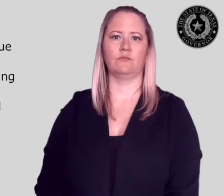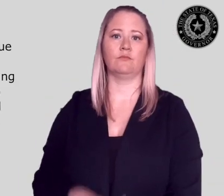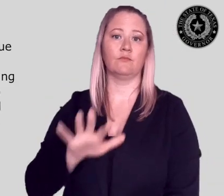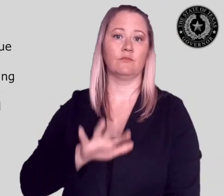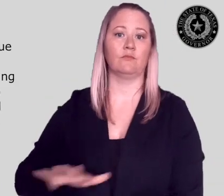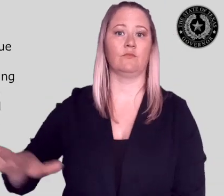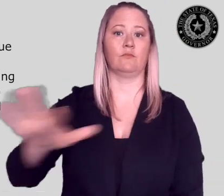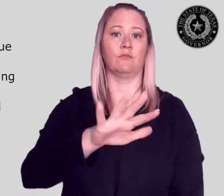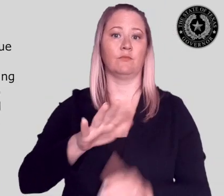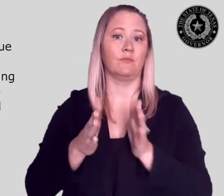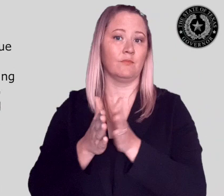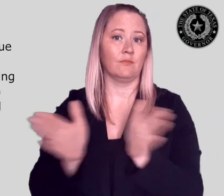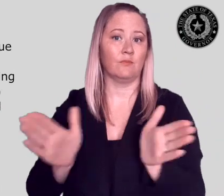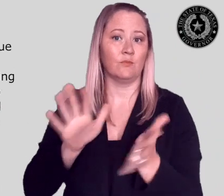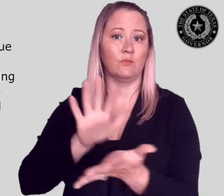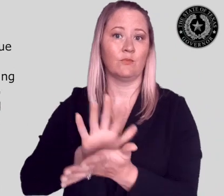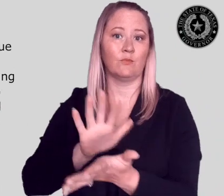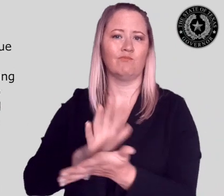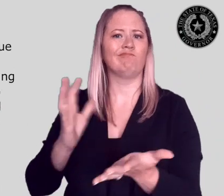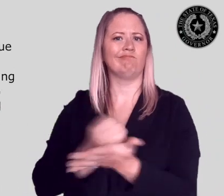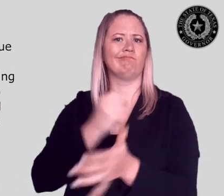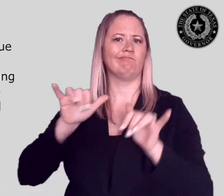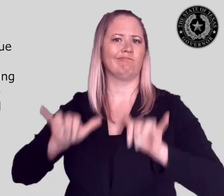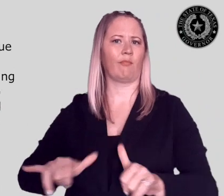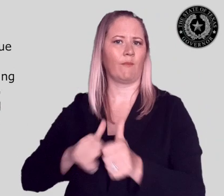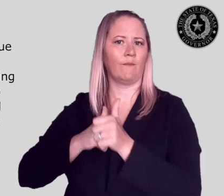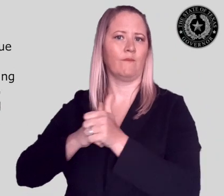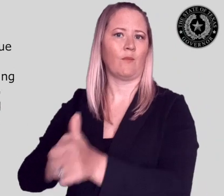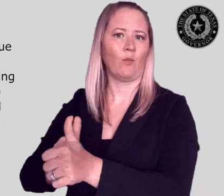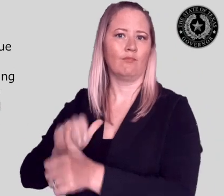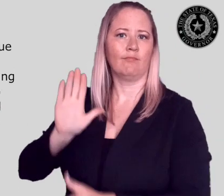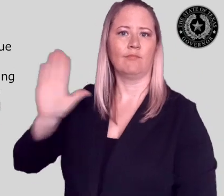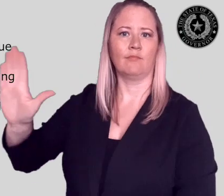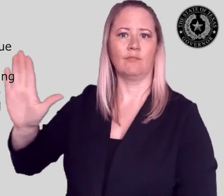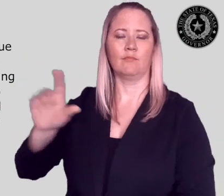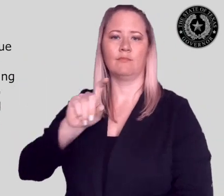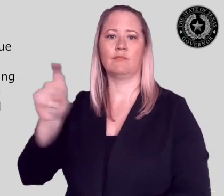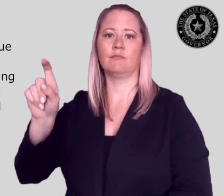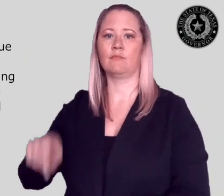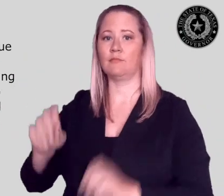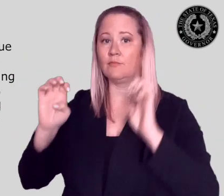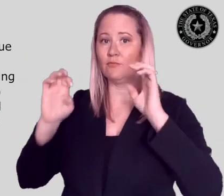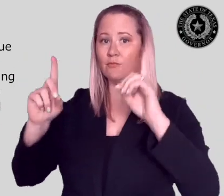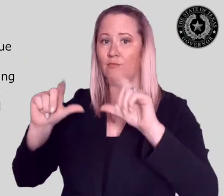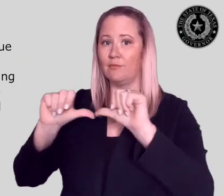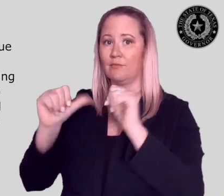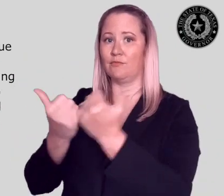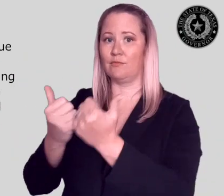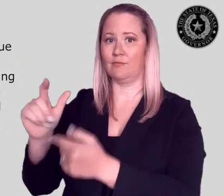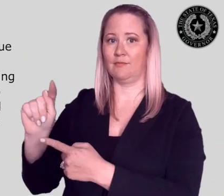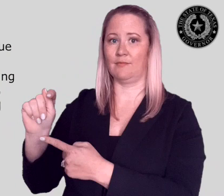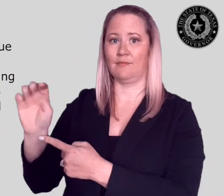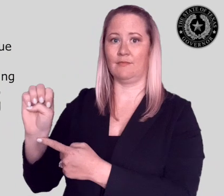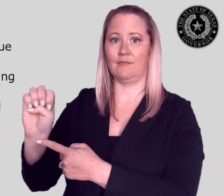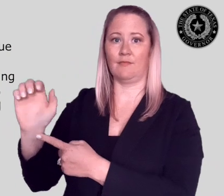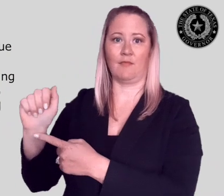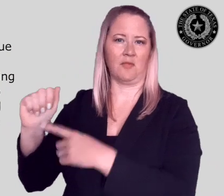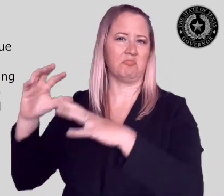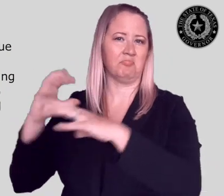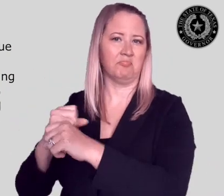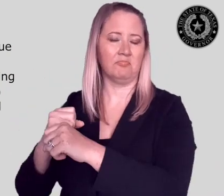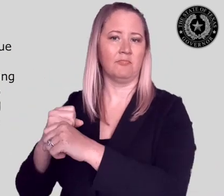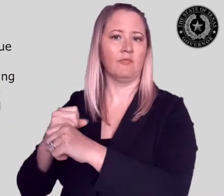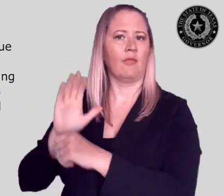Notwithstanding the above, public schools may continue to follow policies regarding the wearing of face coverings to the extent reflected